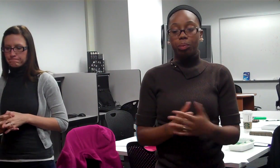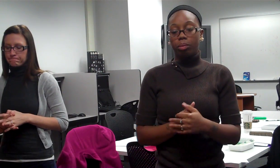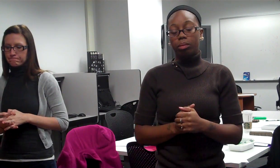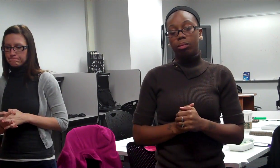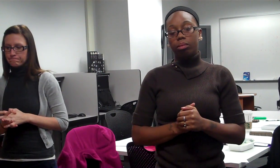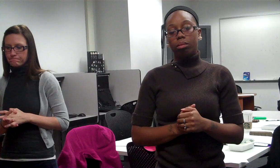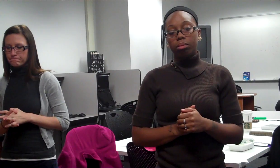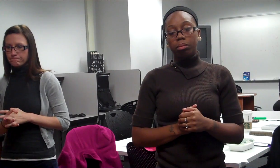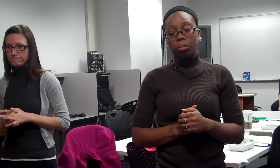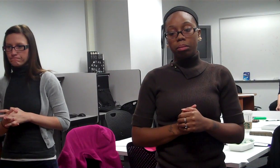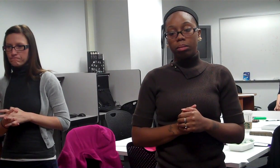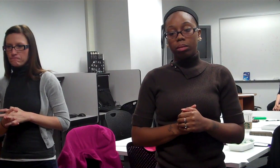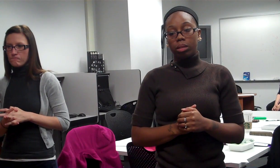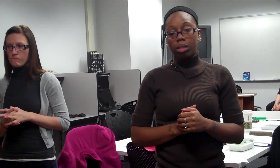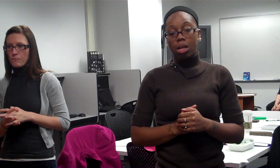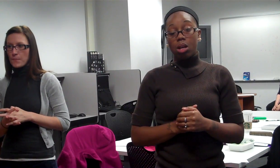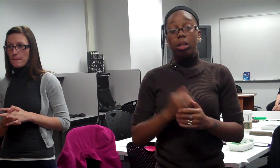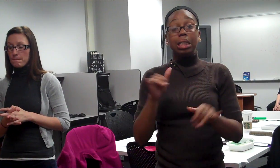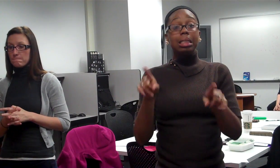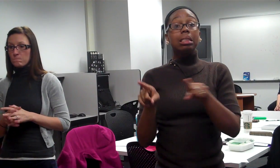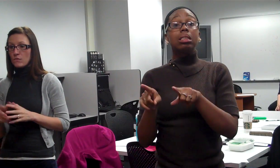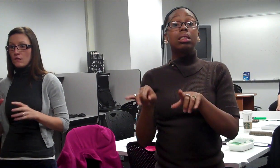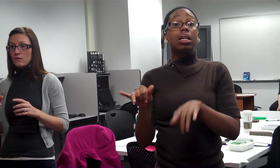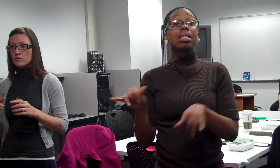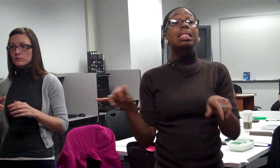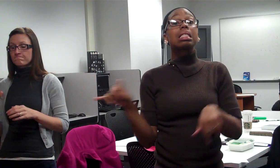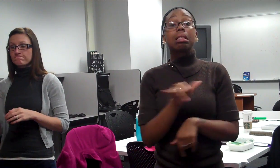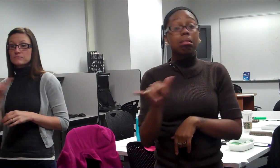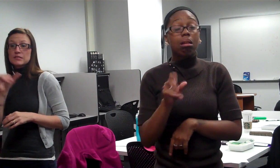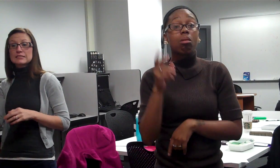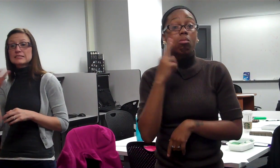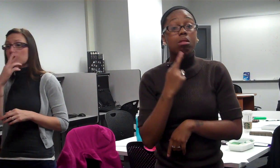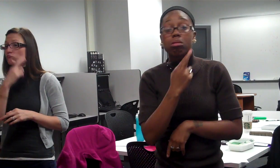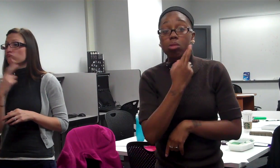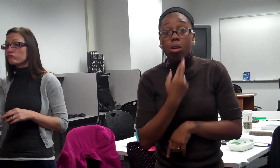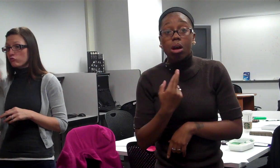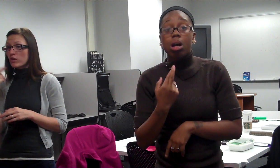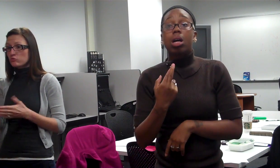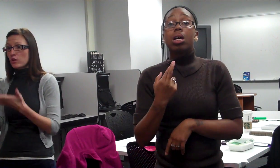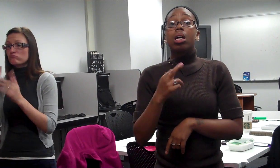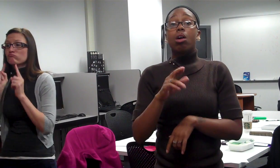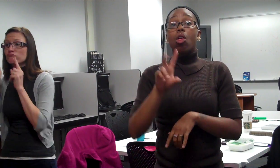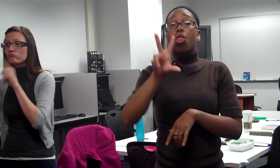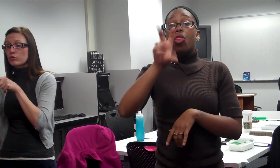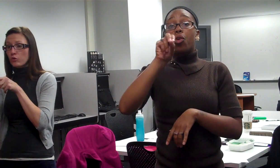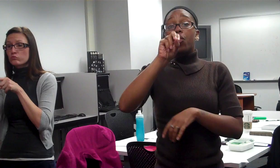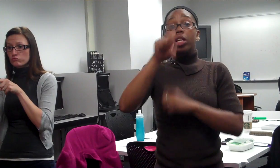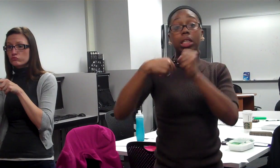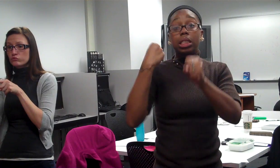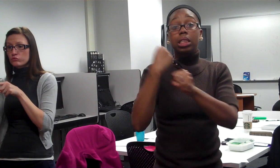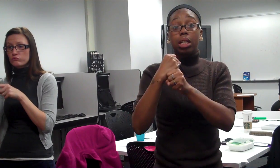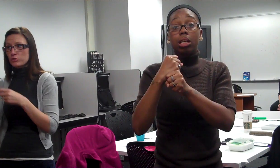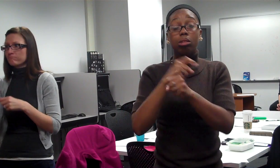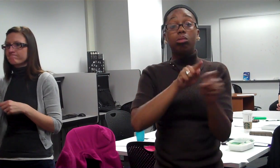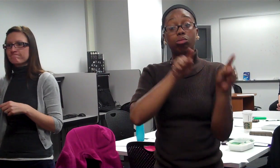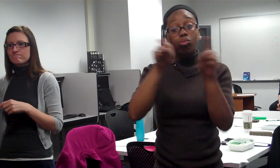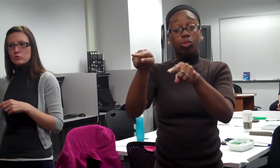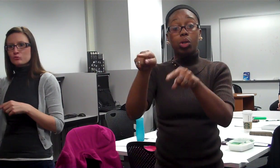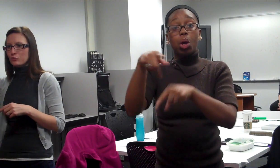We've stopped at the same restaurant for about 30 years now, and it's a Perkins up in Wisconsin, about